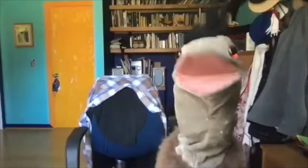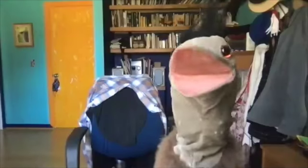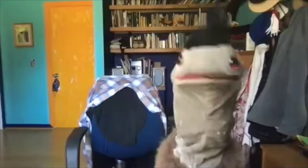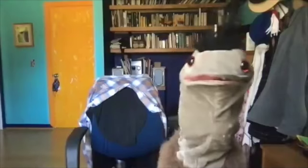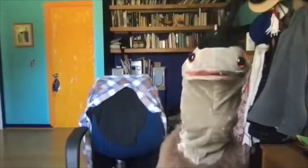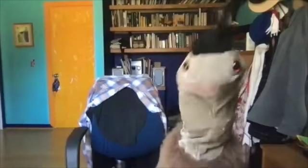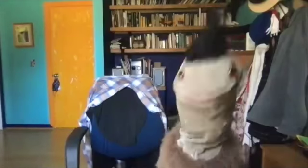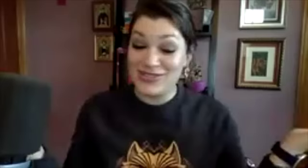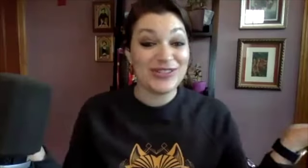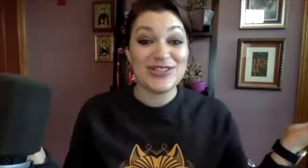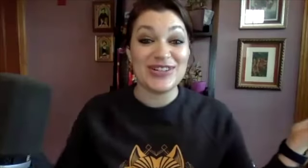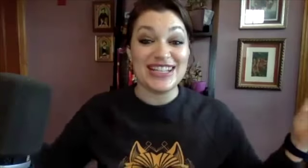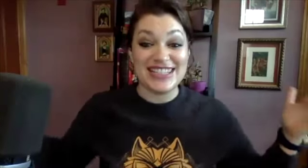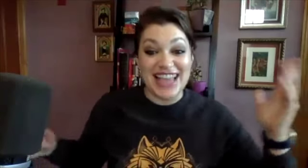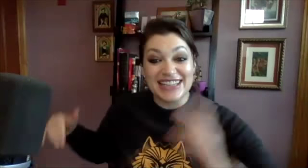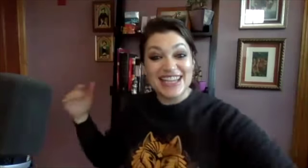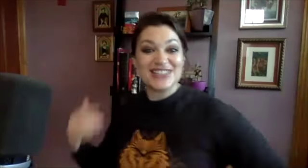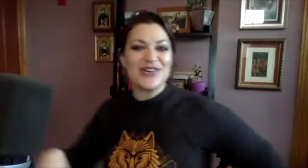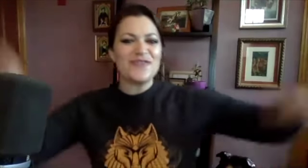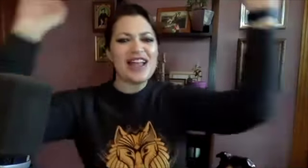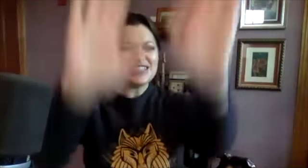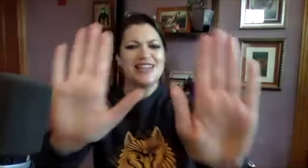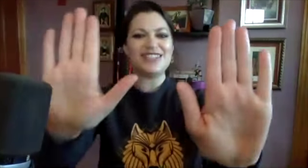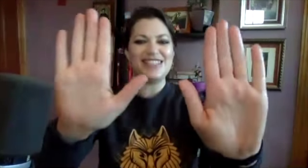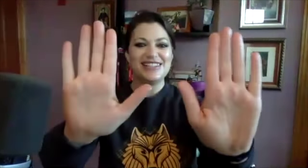right? Absolutely, George. That's exactly it. So, friends, let me see your